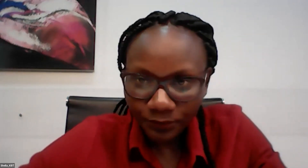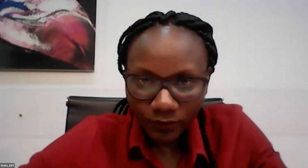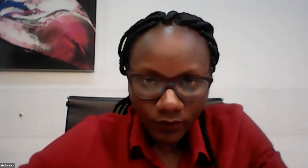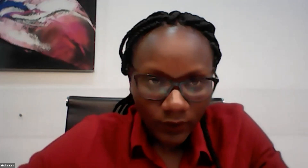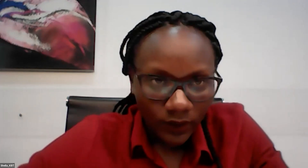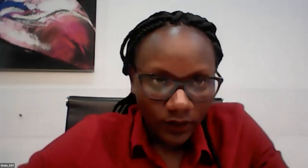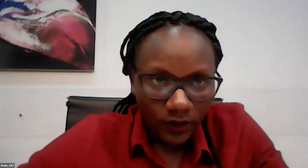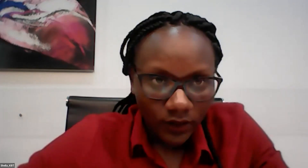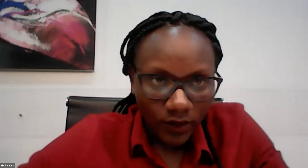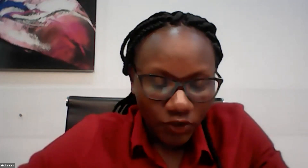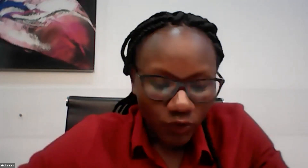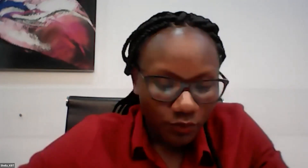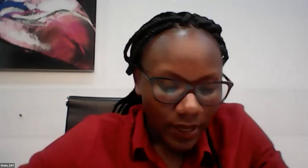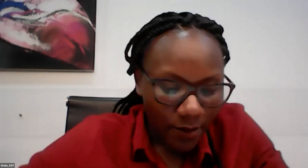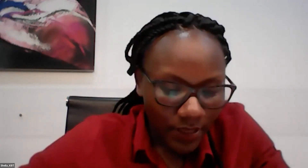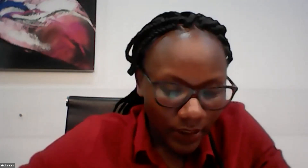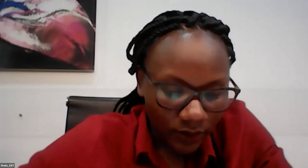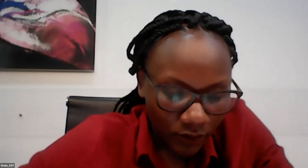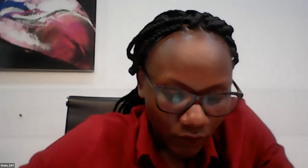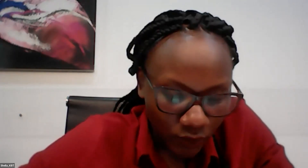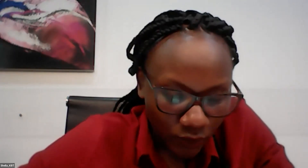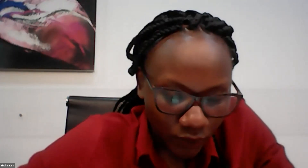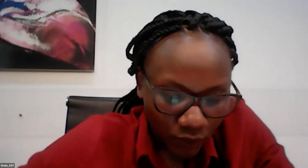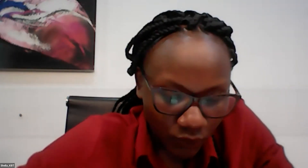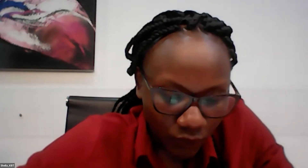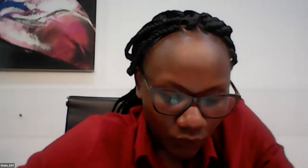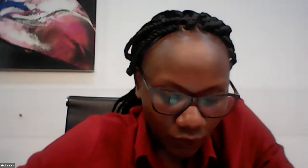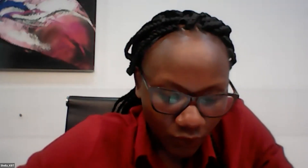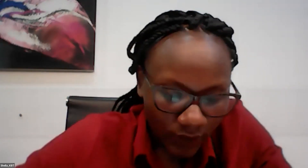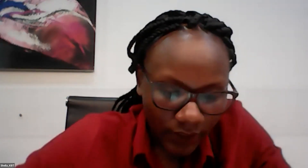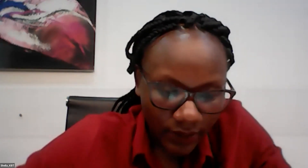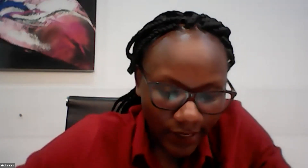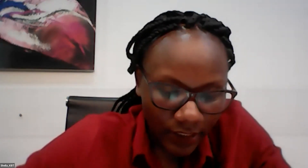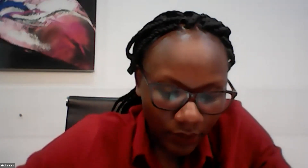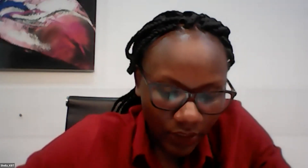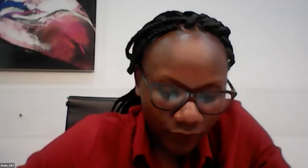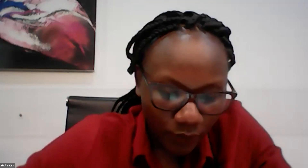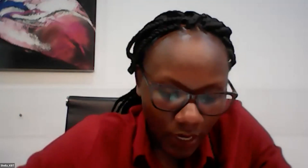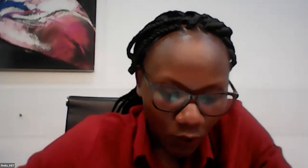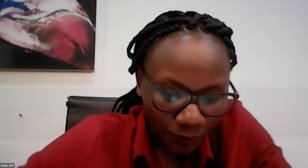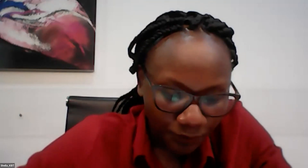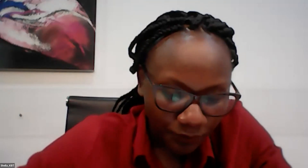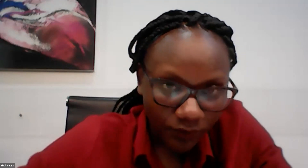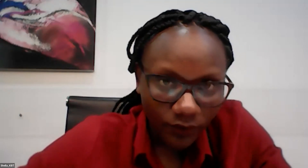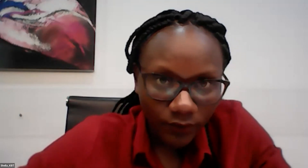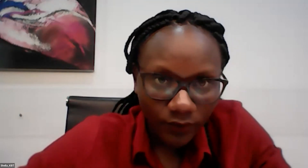poll. It should be coming to your screen any minute from